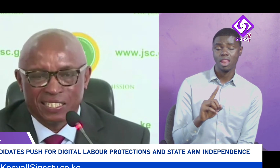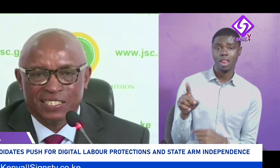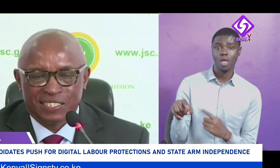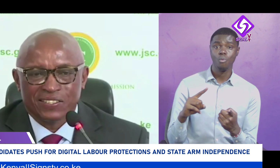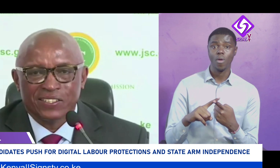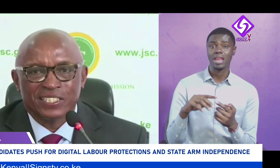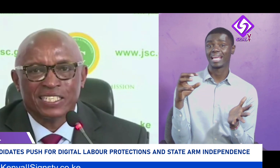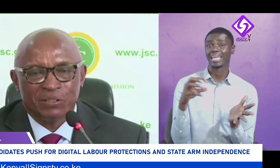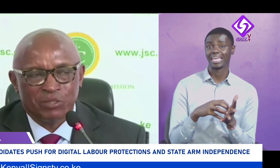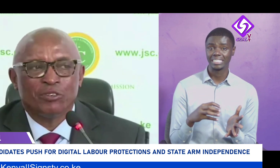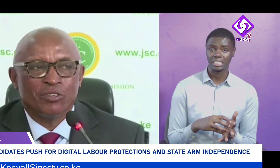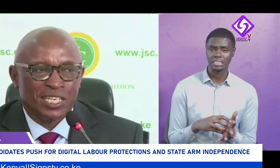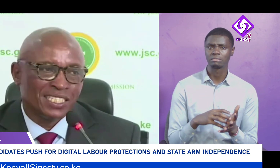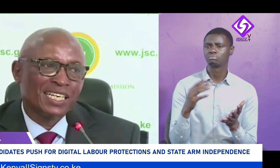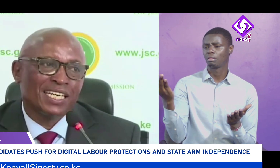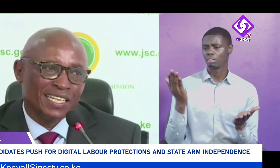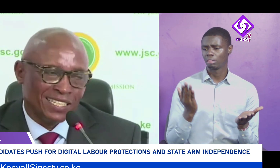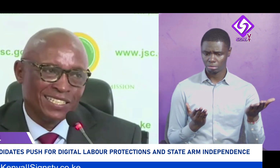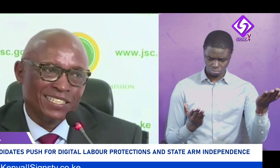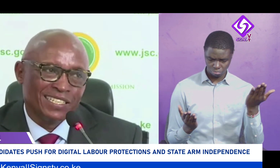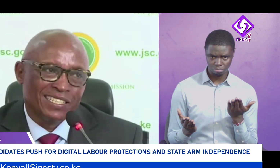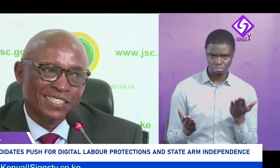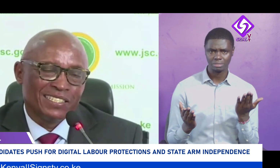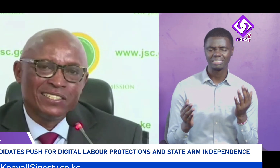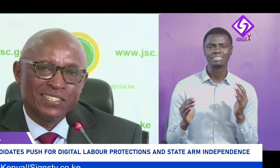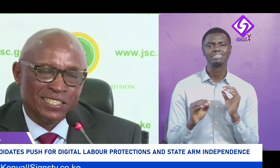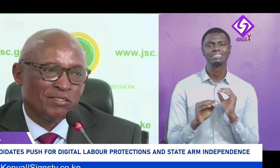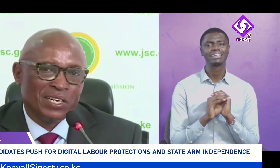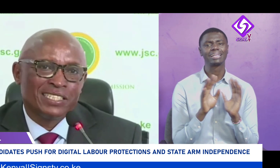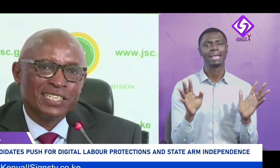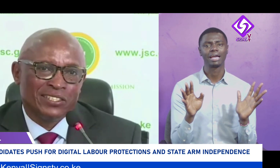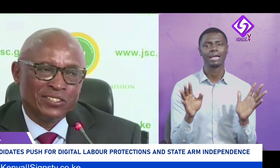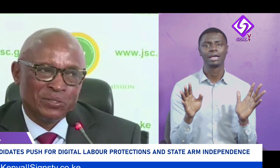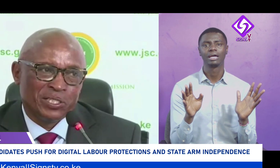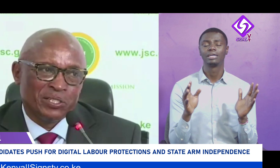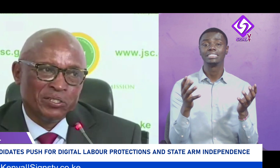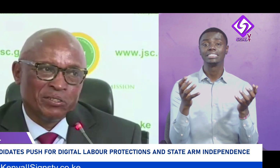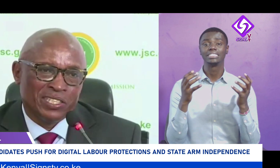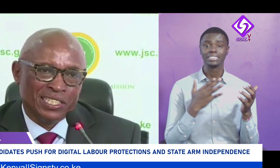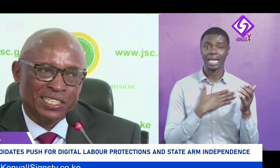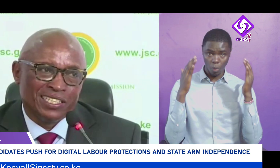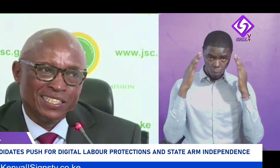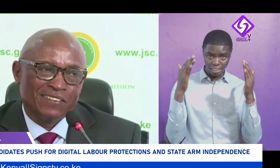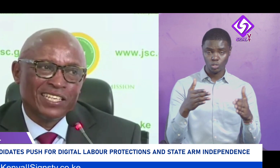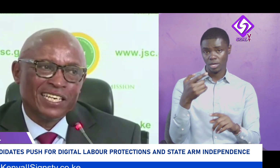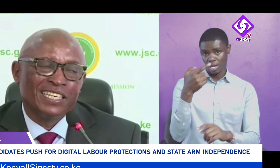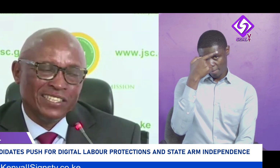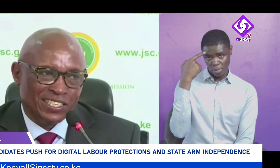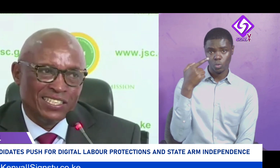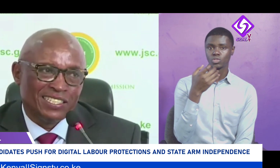cases which come before us clearly deserve our attention because of their nature